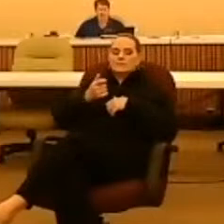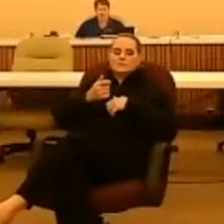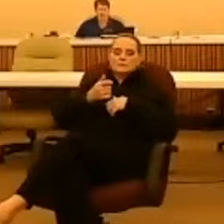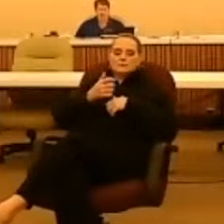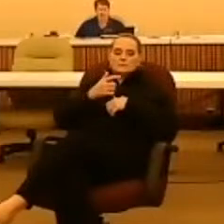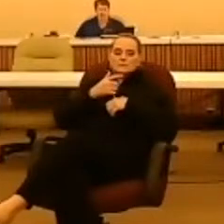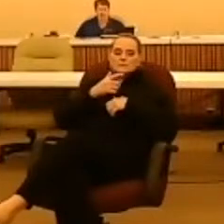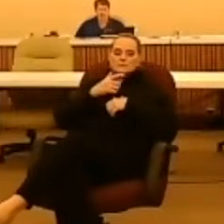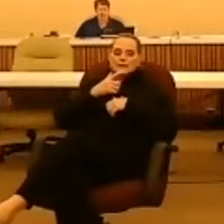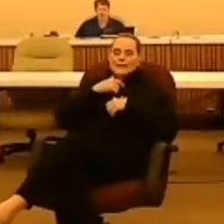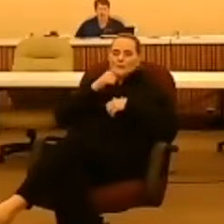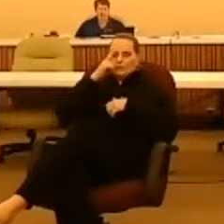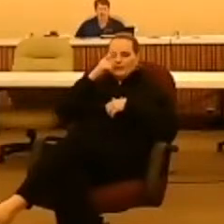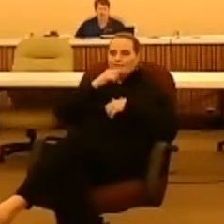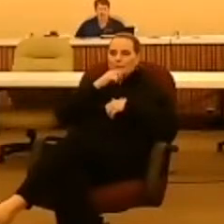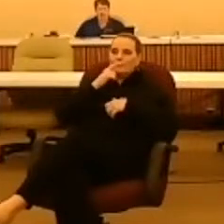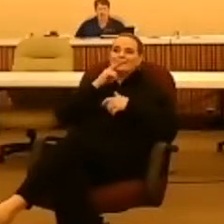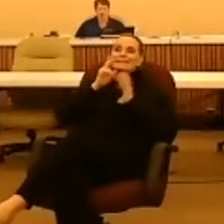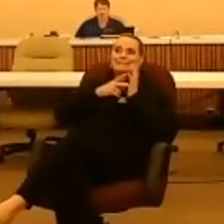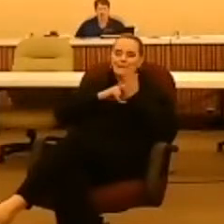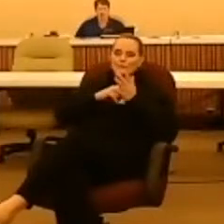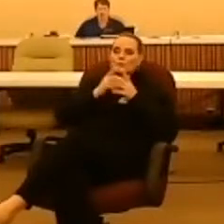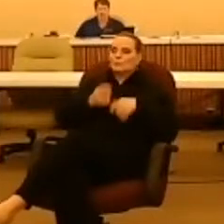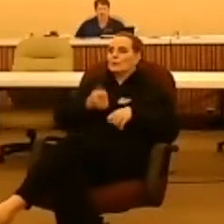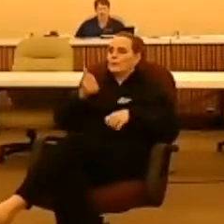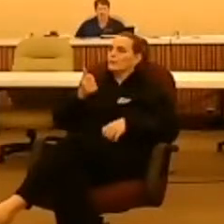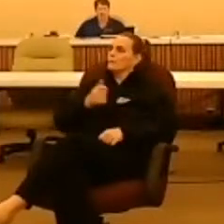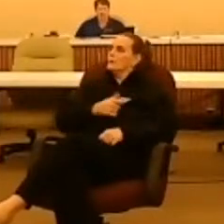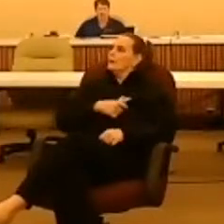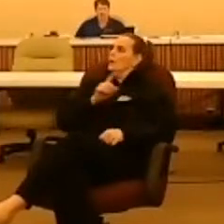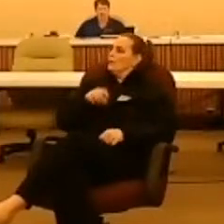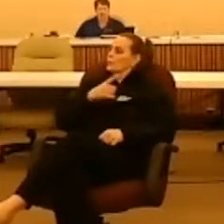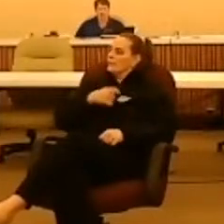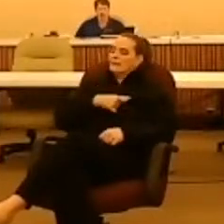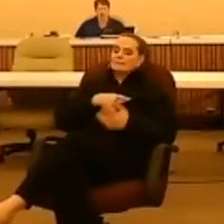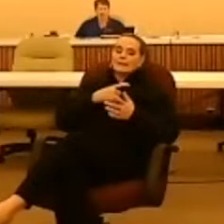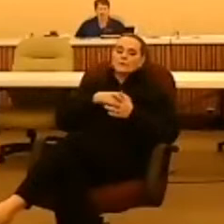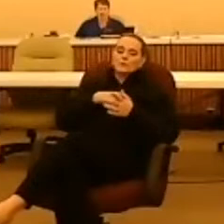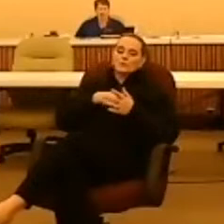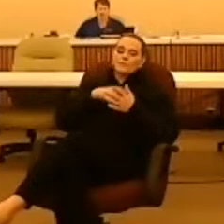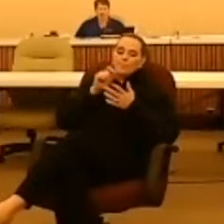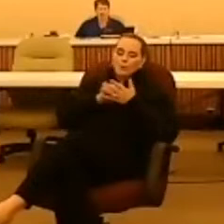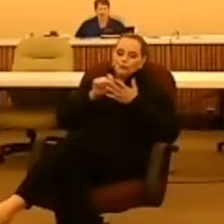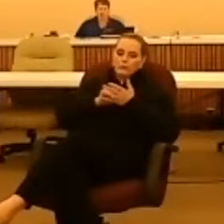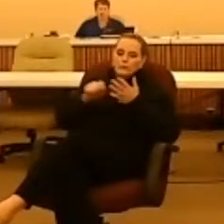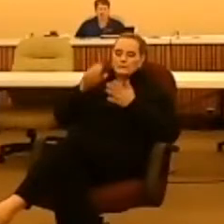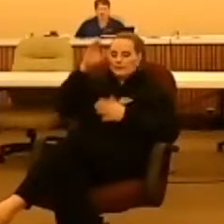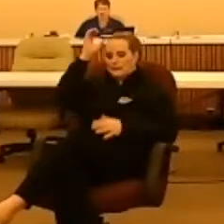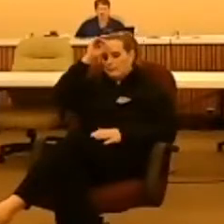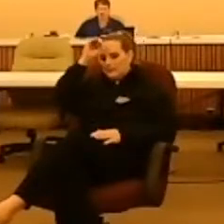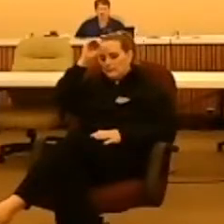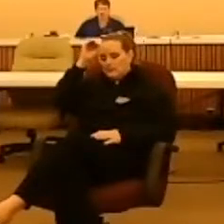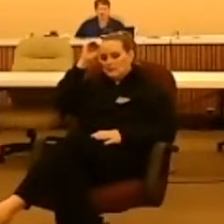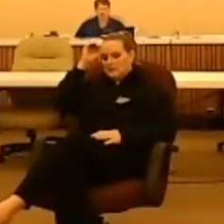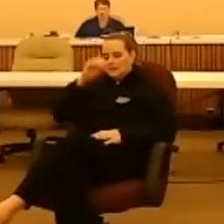dropped unintentionally. The only thing I would suggest is that they could draft an opinion. I would have it,